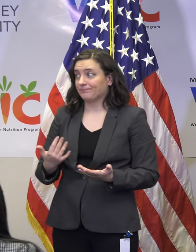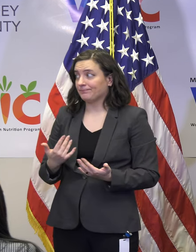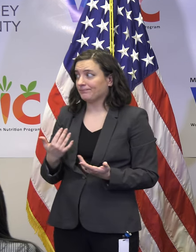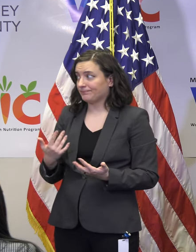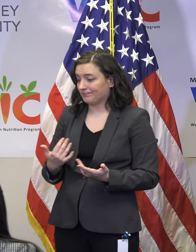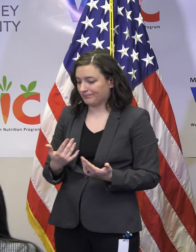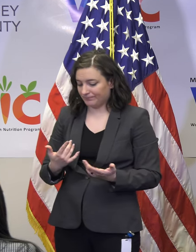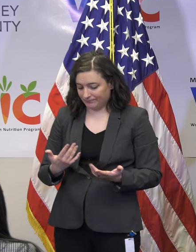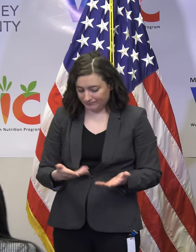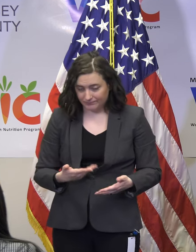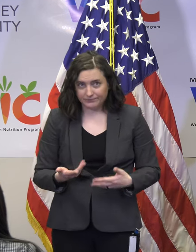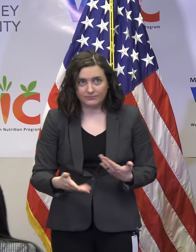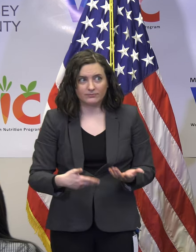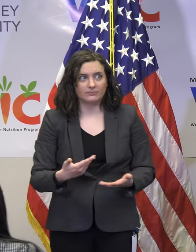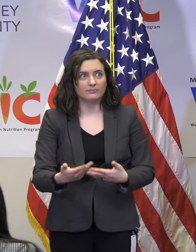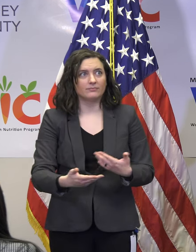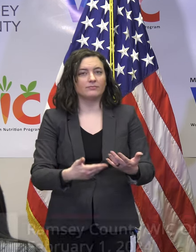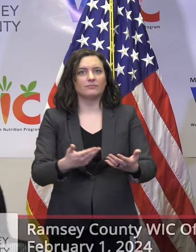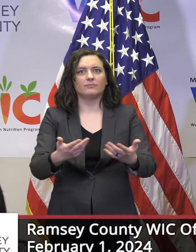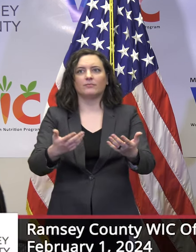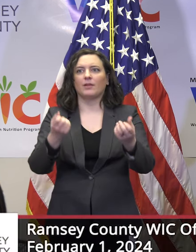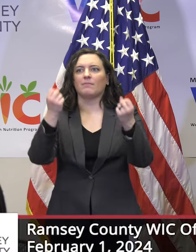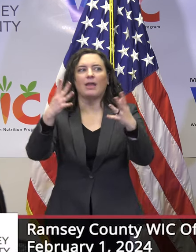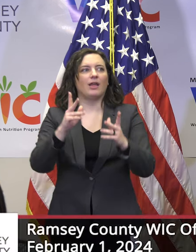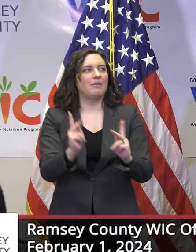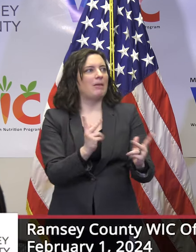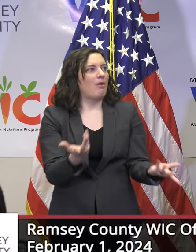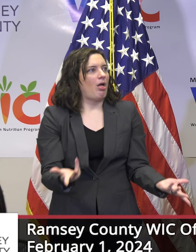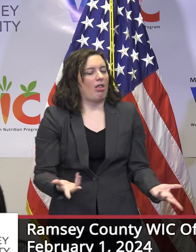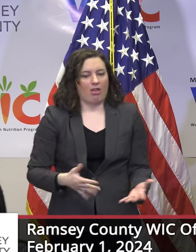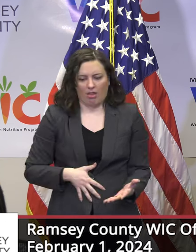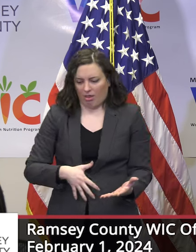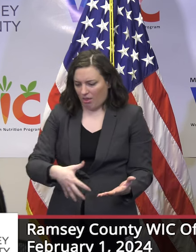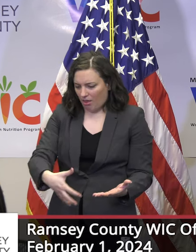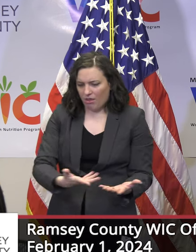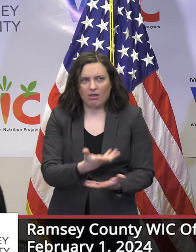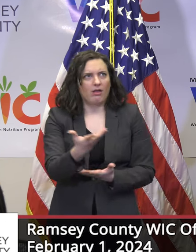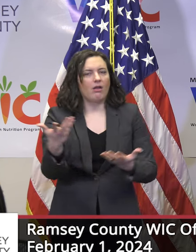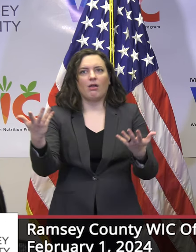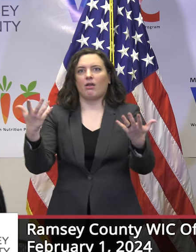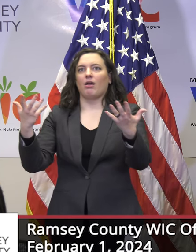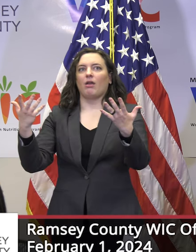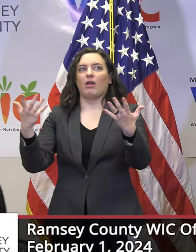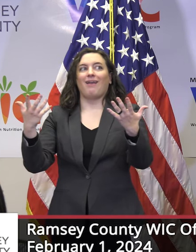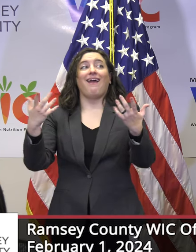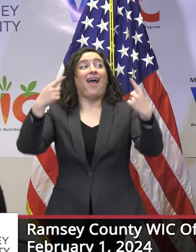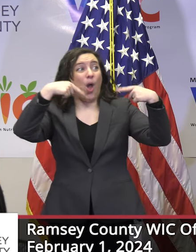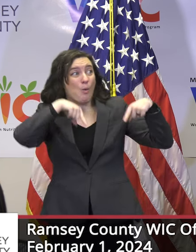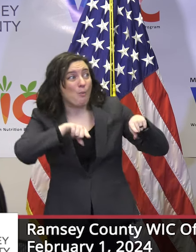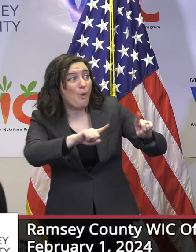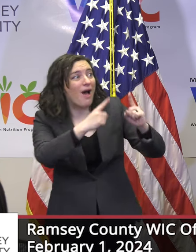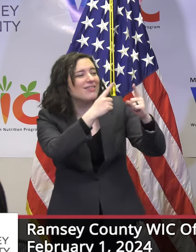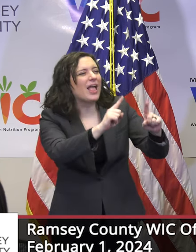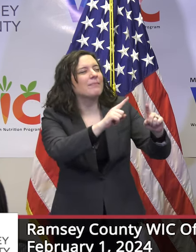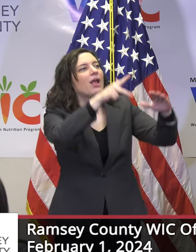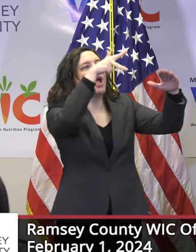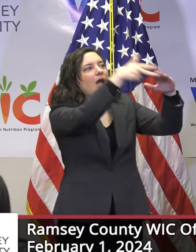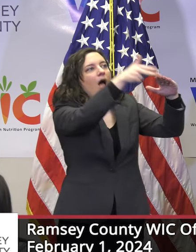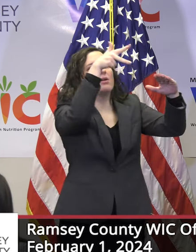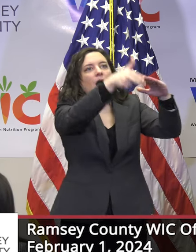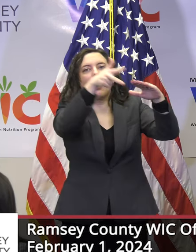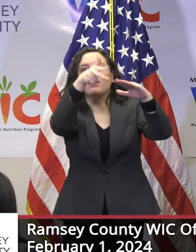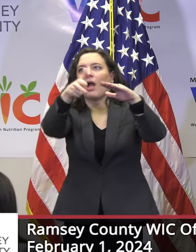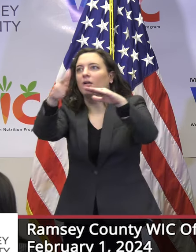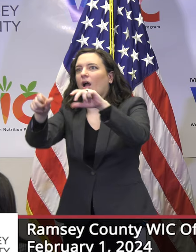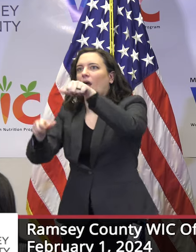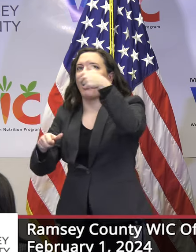available, you're talking about a lot of people. But you've got services in the meantime being cut for many of the populations that are